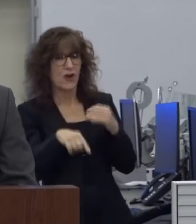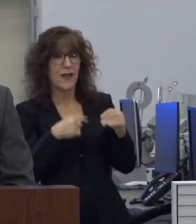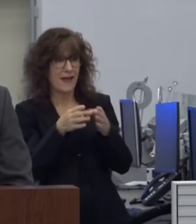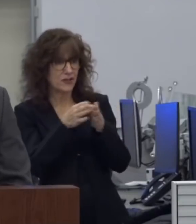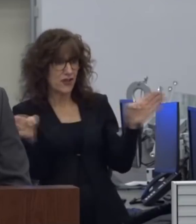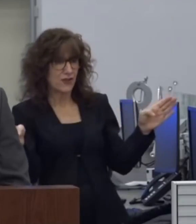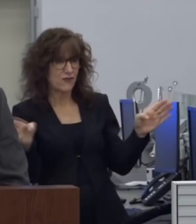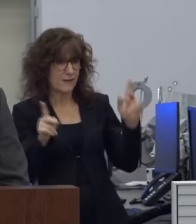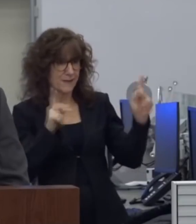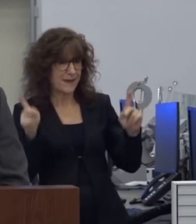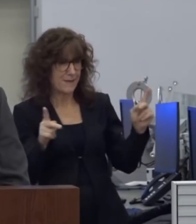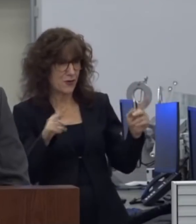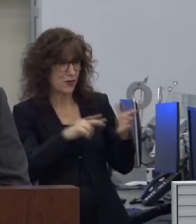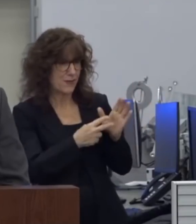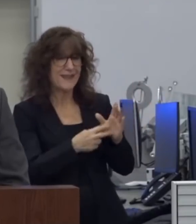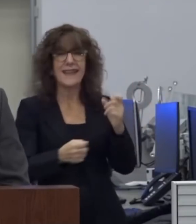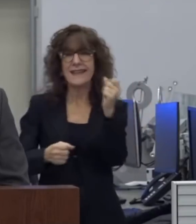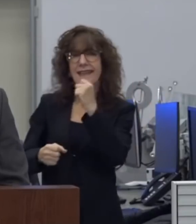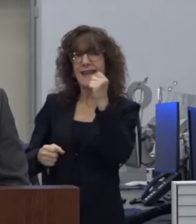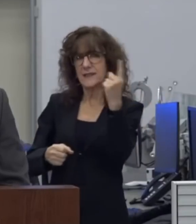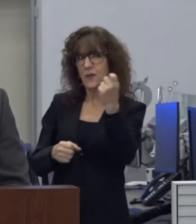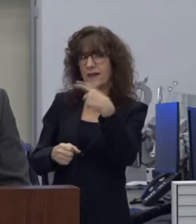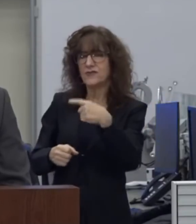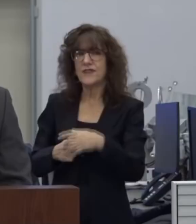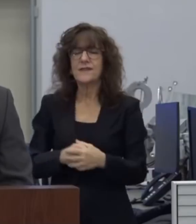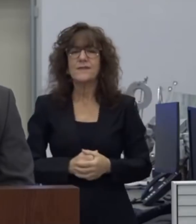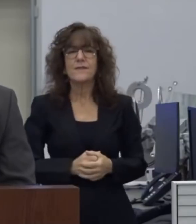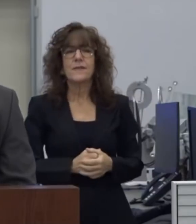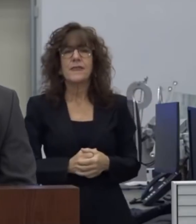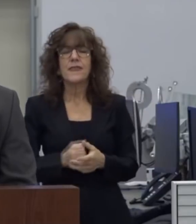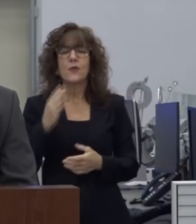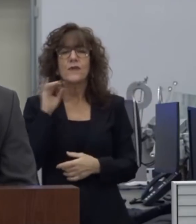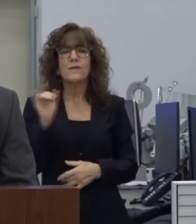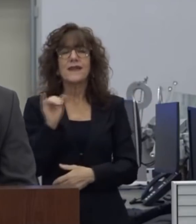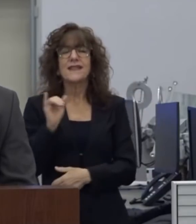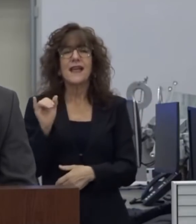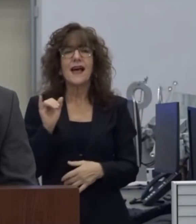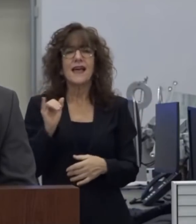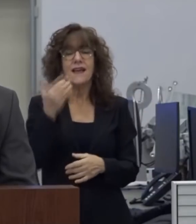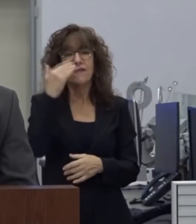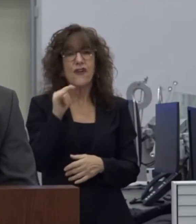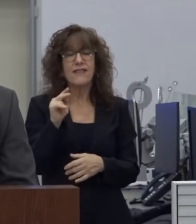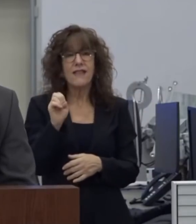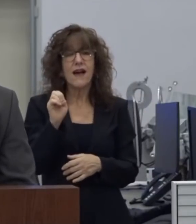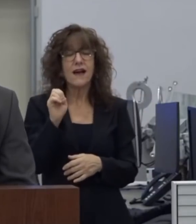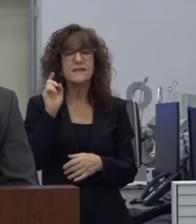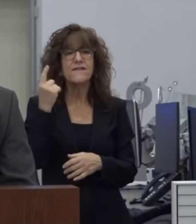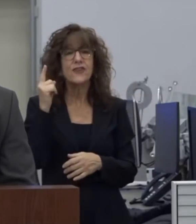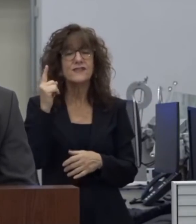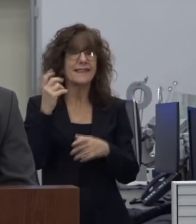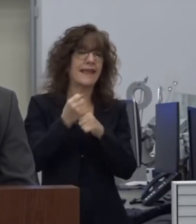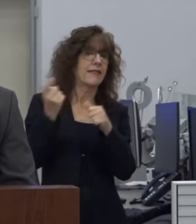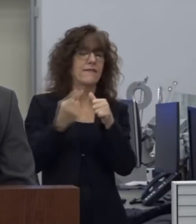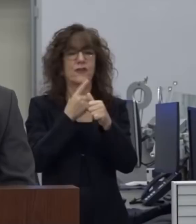general population? Yeah, so when should folks expect it? Should it be like the first rollout for frontline workers happens for the first week or